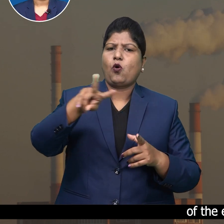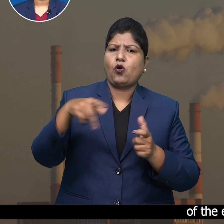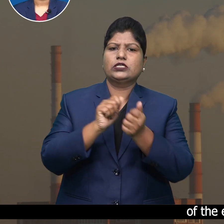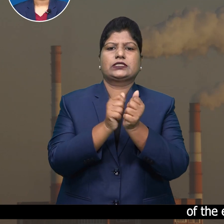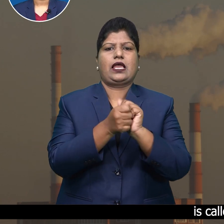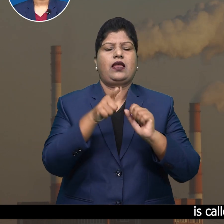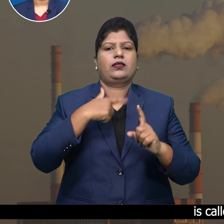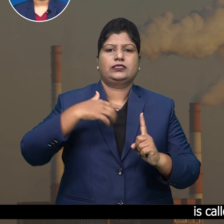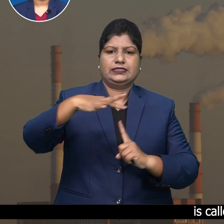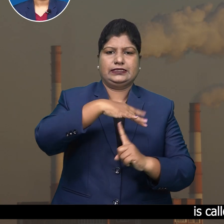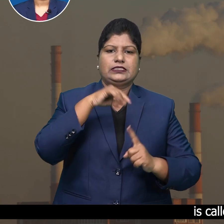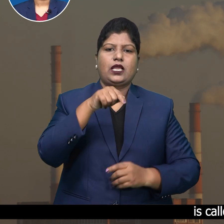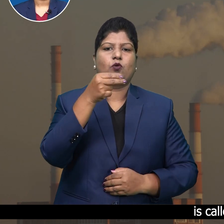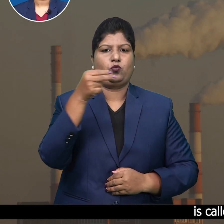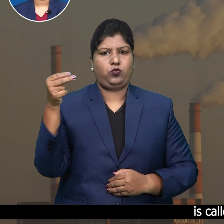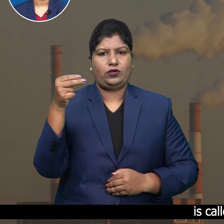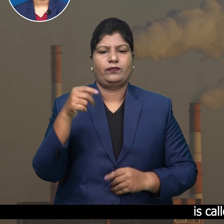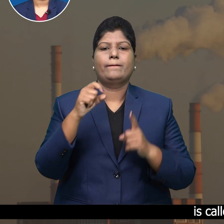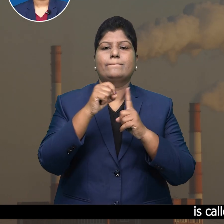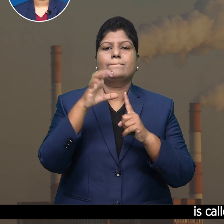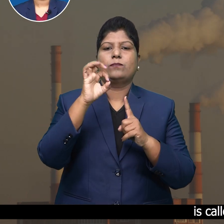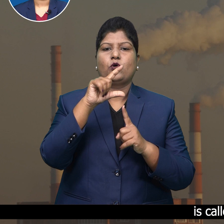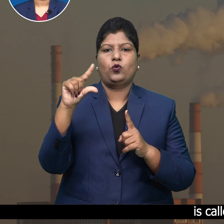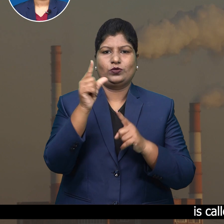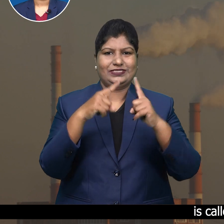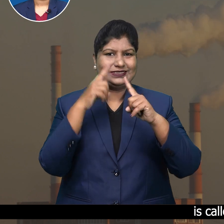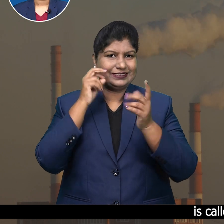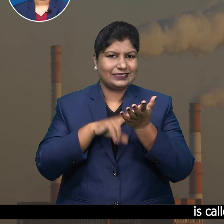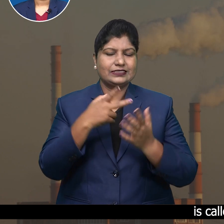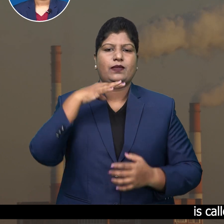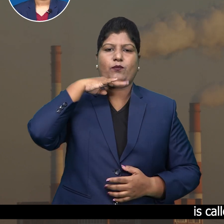environment is called pollution.